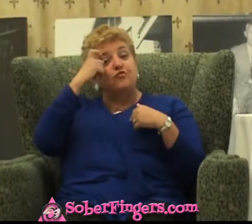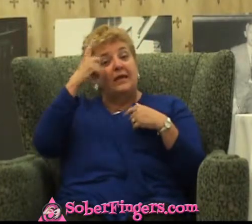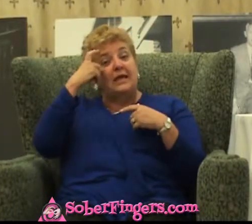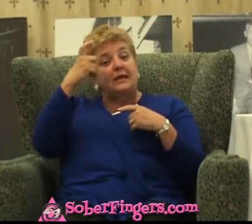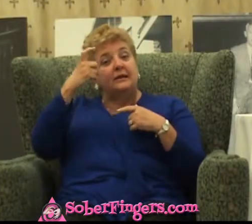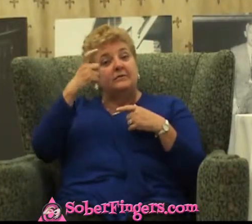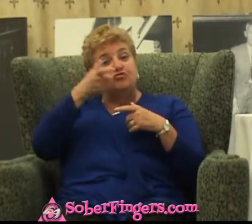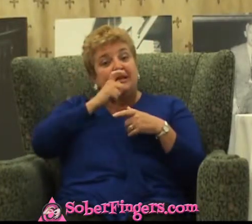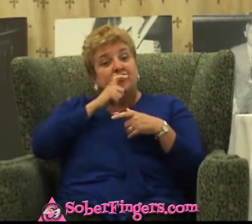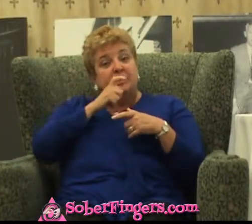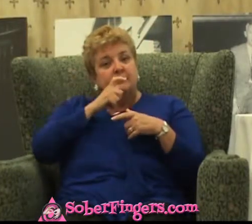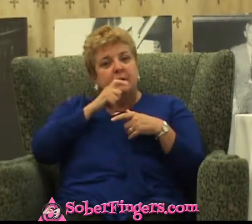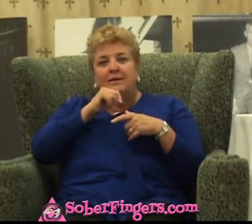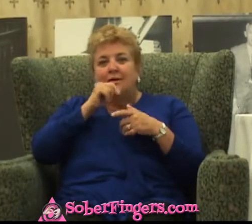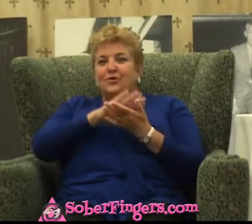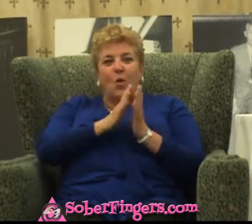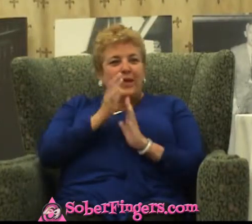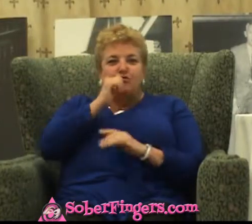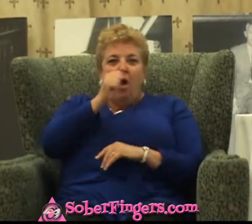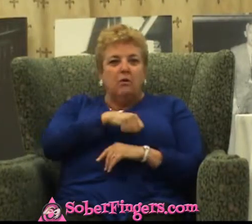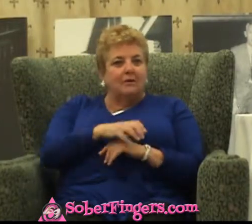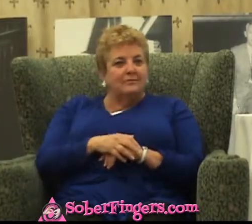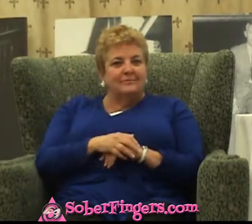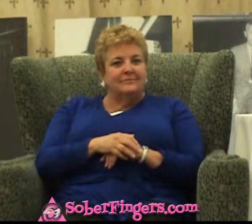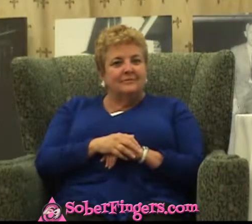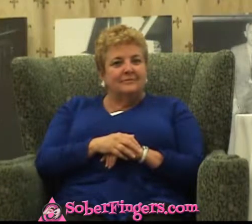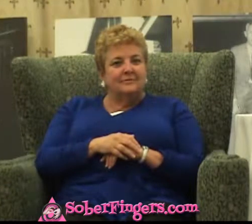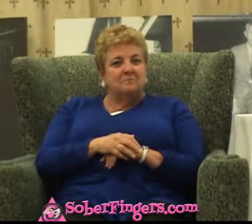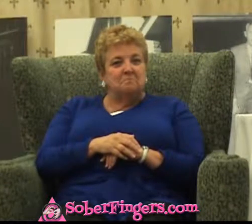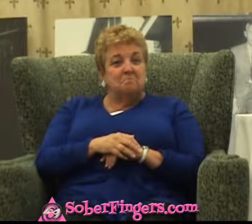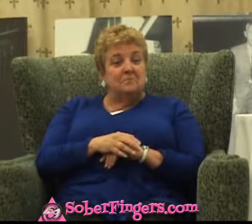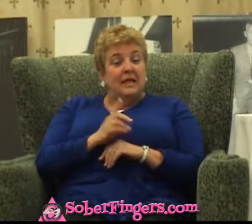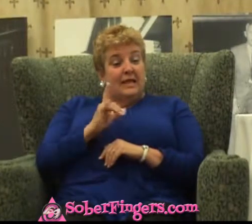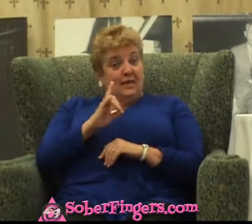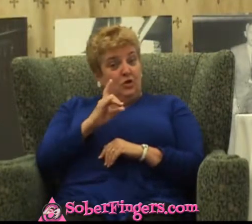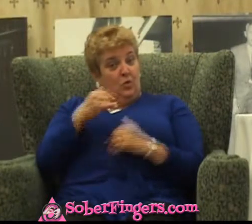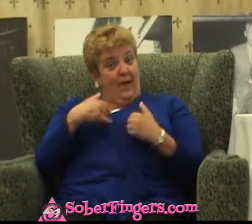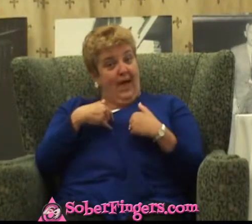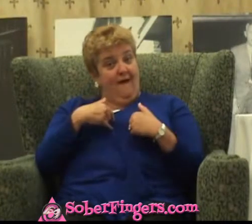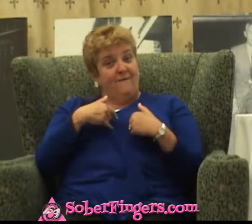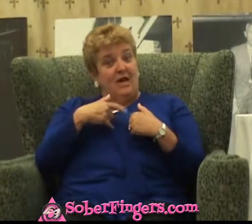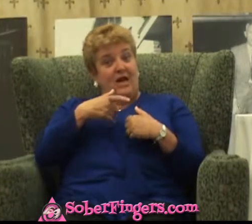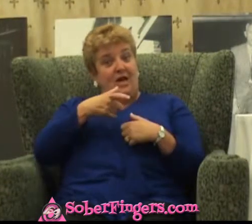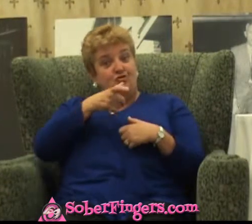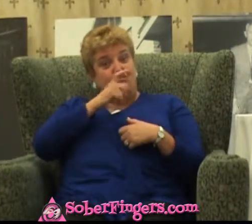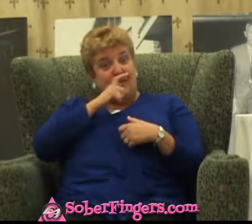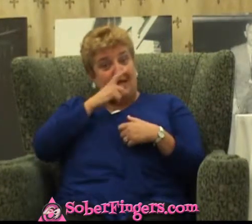drunk. He said, did you ever have a drinking dream while you were drinking?